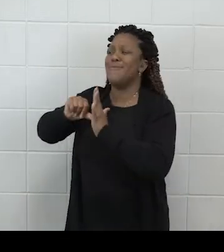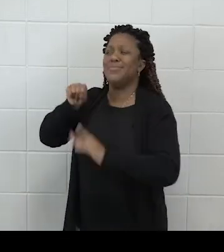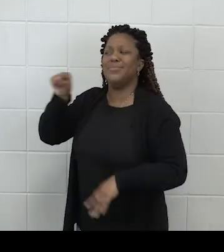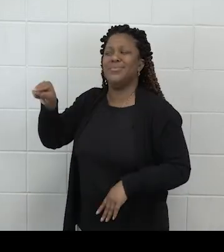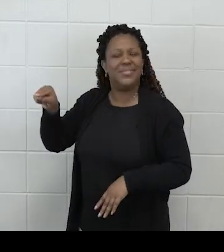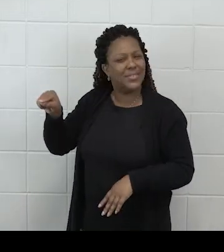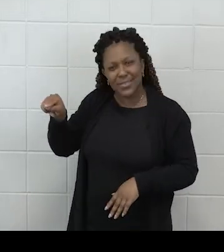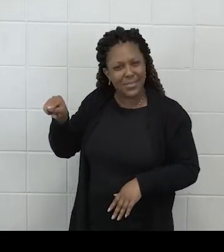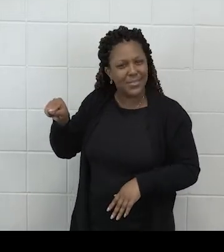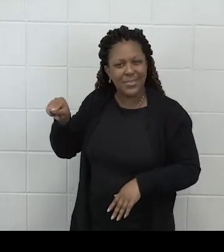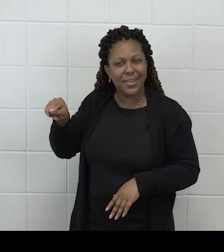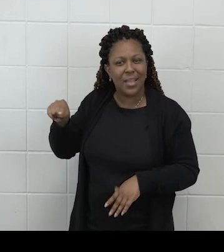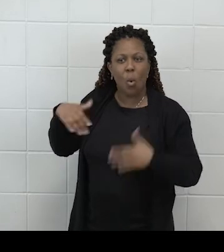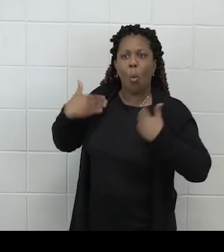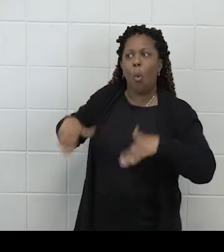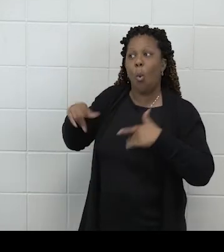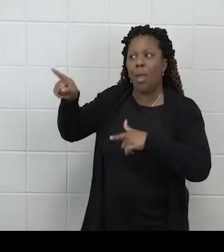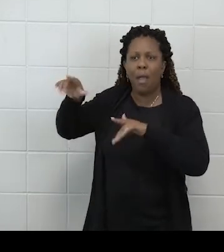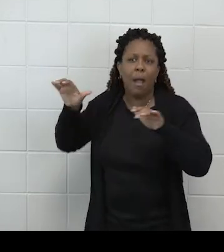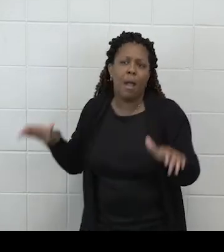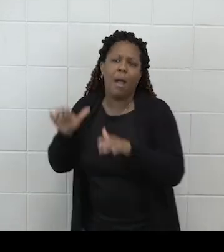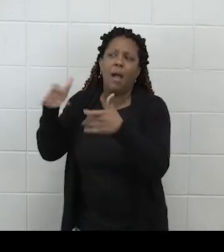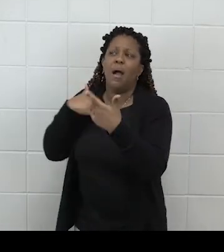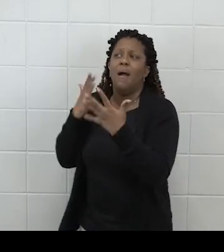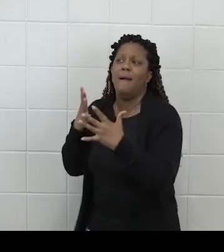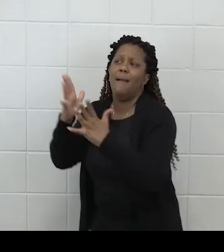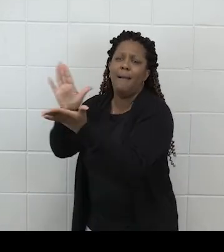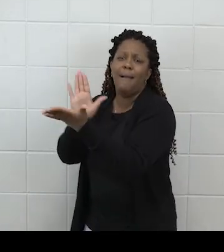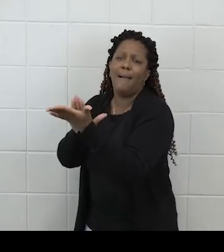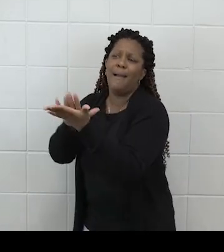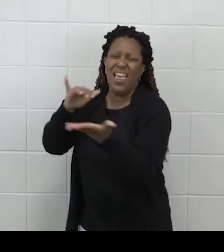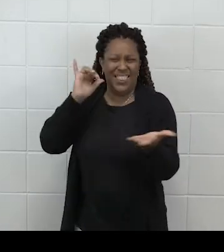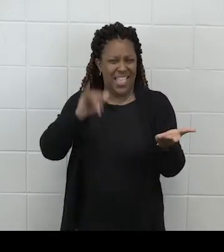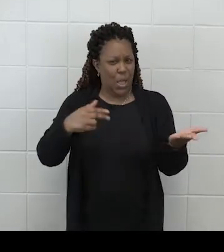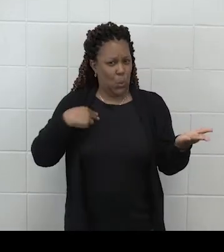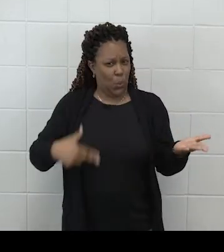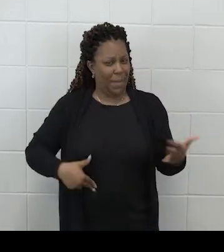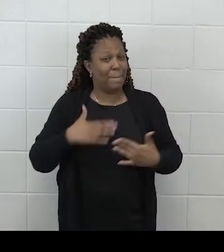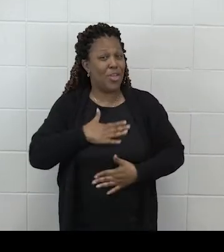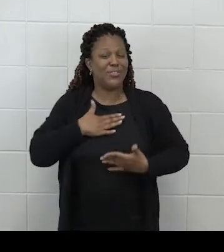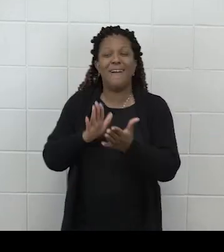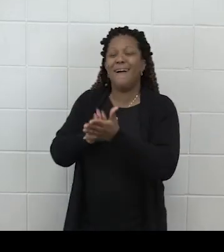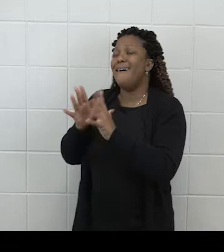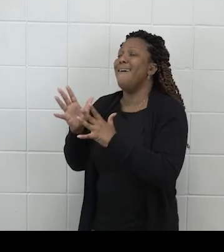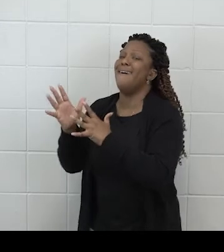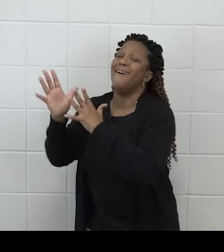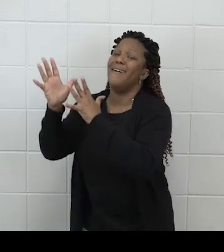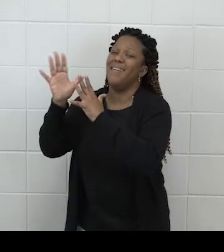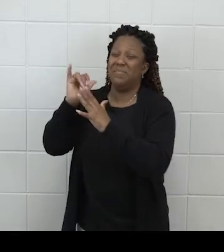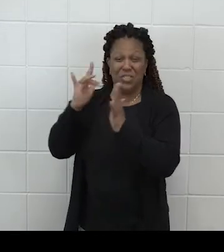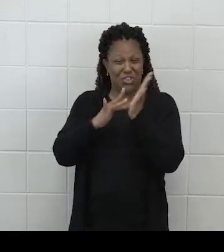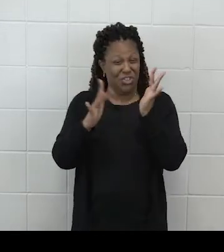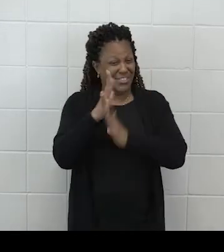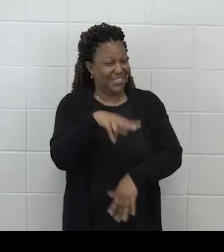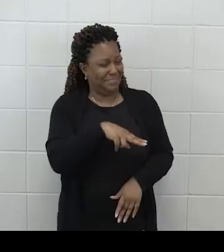vanity. But then Jesus turns around and blows his mind with this. He says, "Very truly, I tell you, no one can